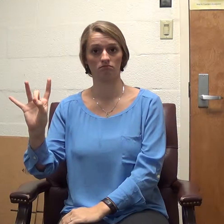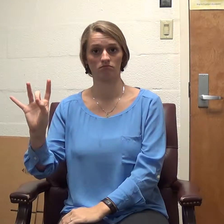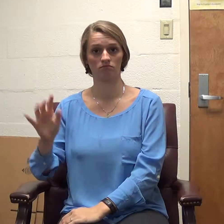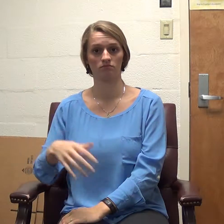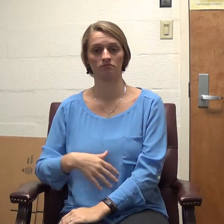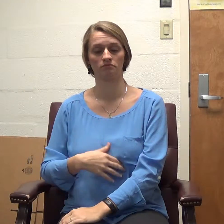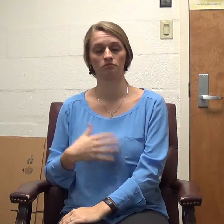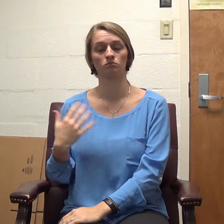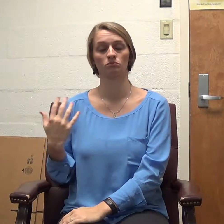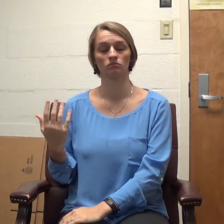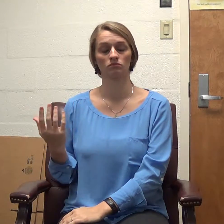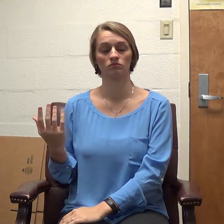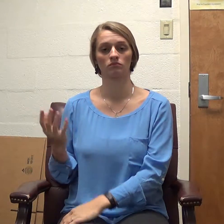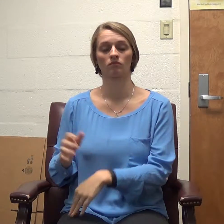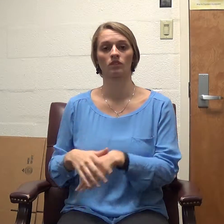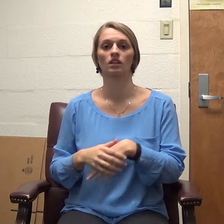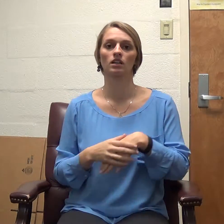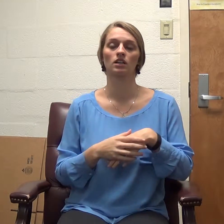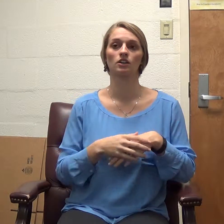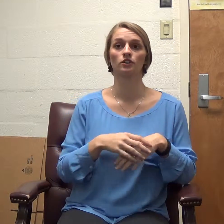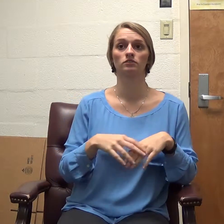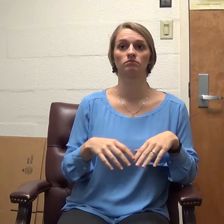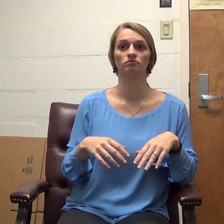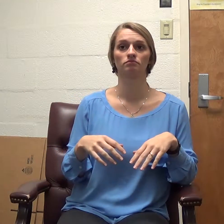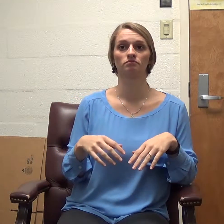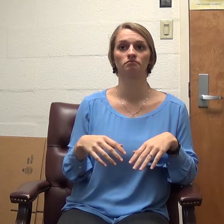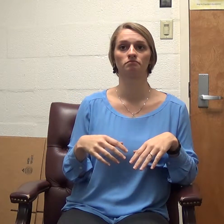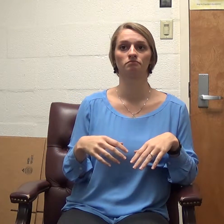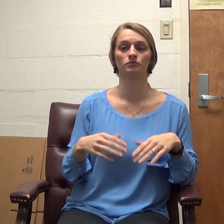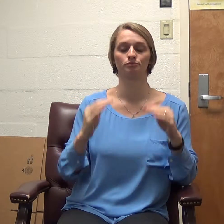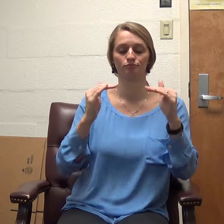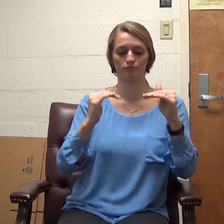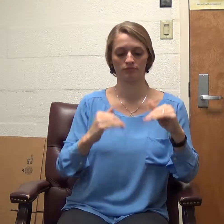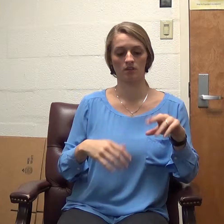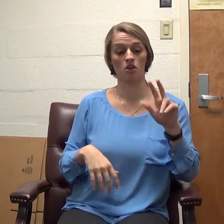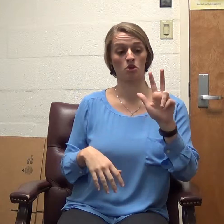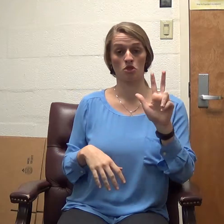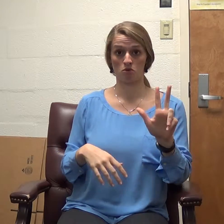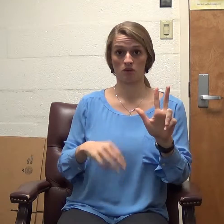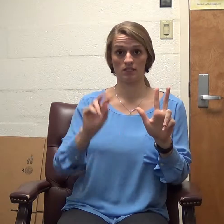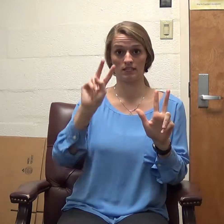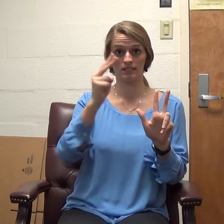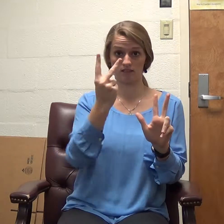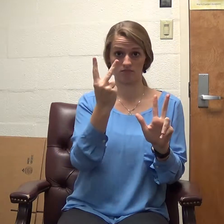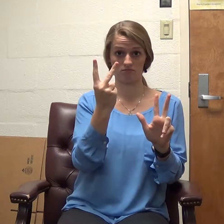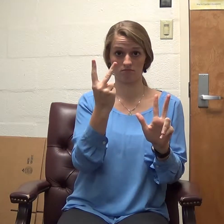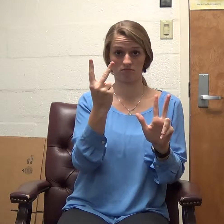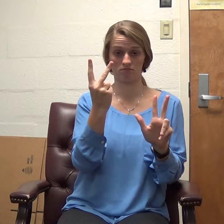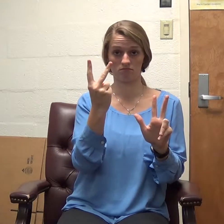say 3 to the second power, that is equal to